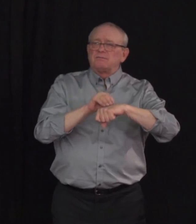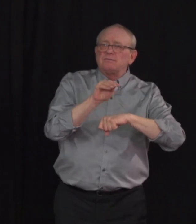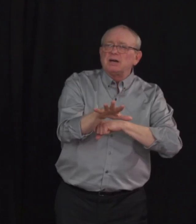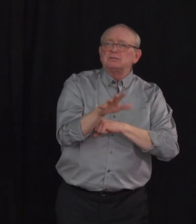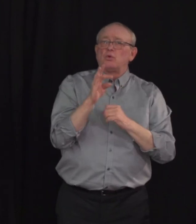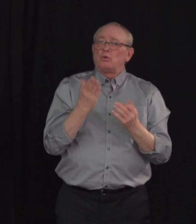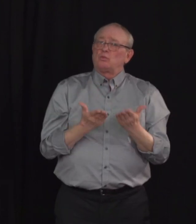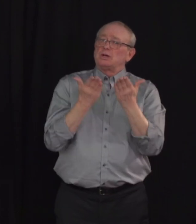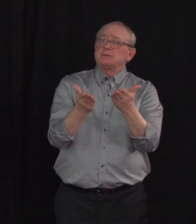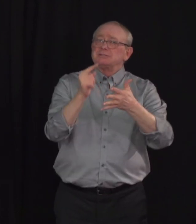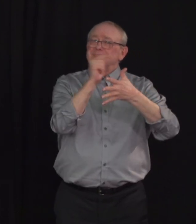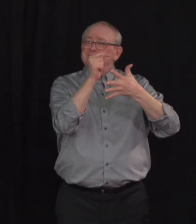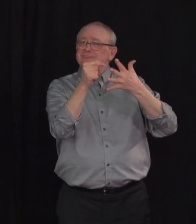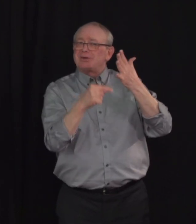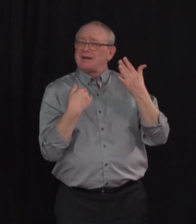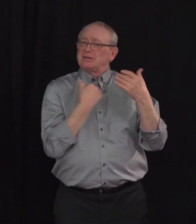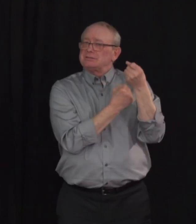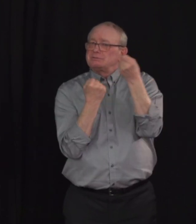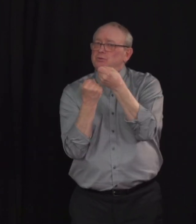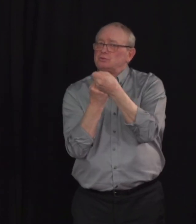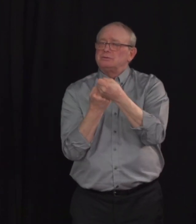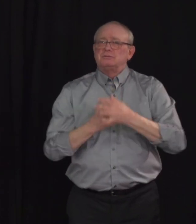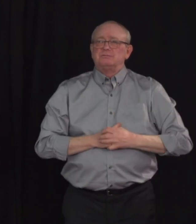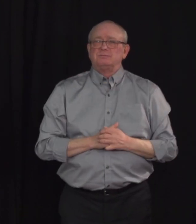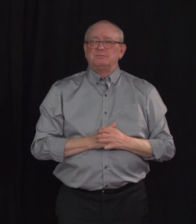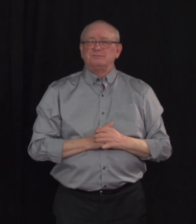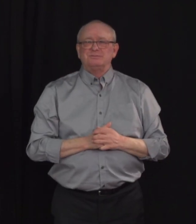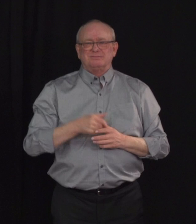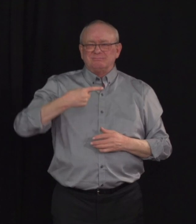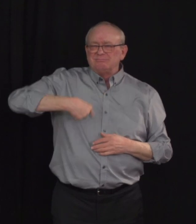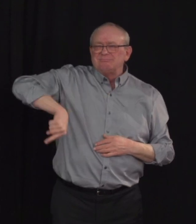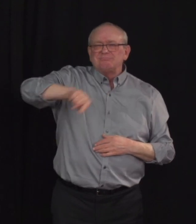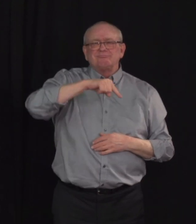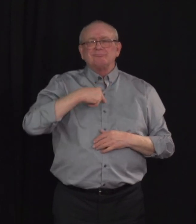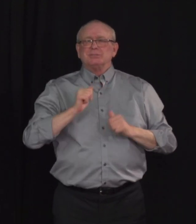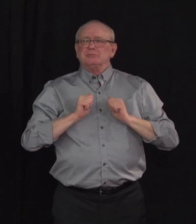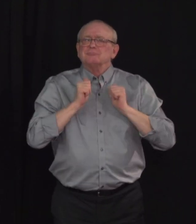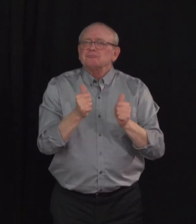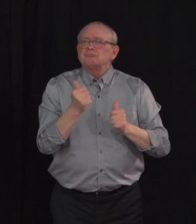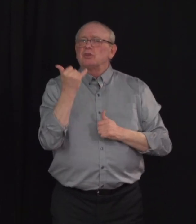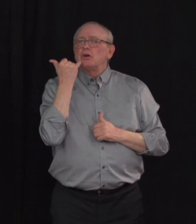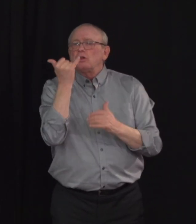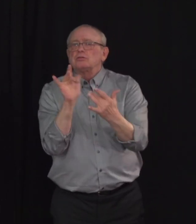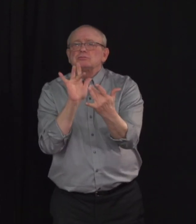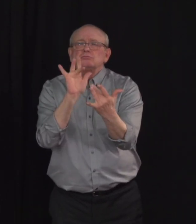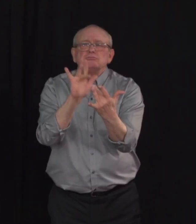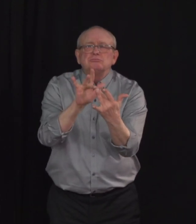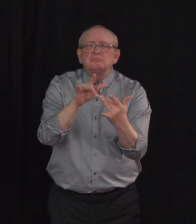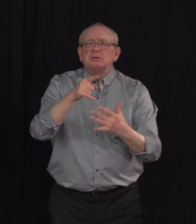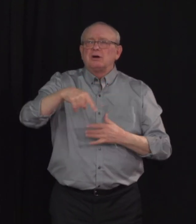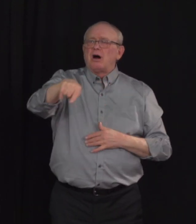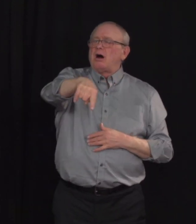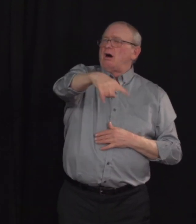great power and compassion in reaching out to find out how someone is holding up during these cold, dark days of winter.